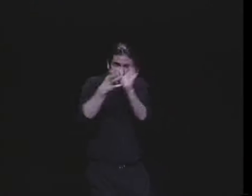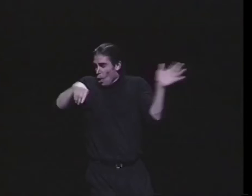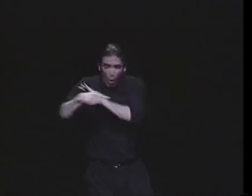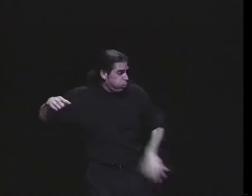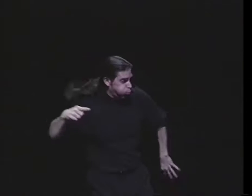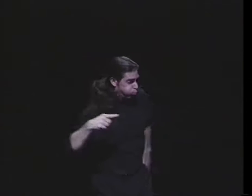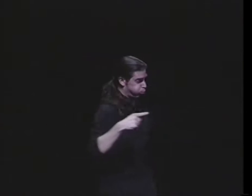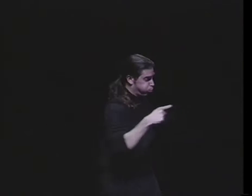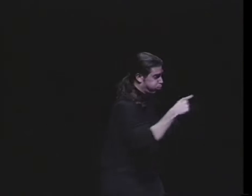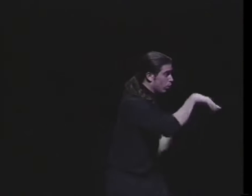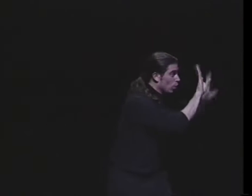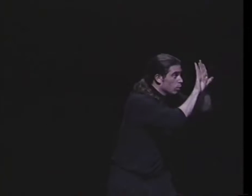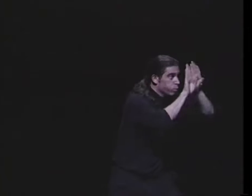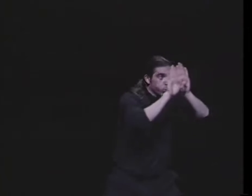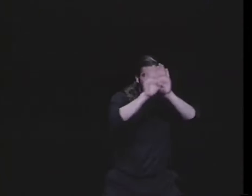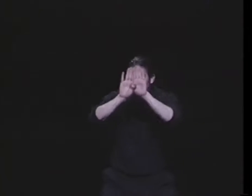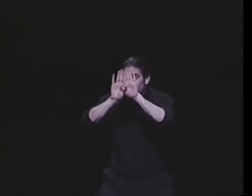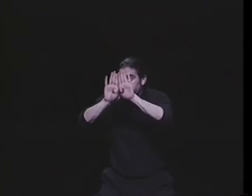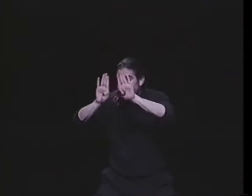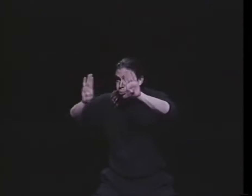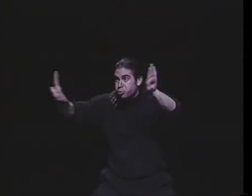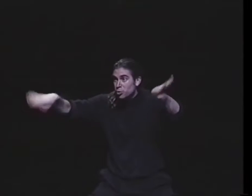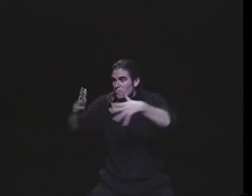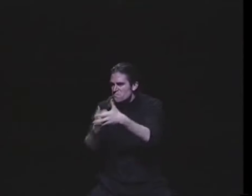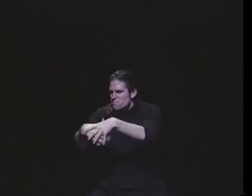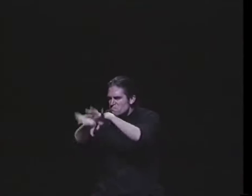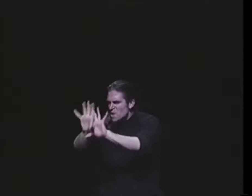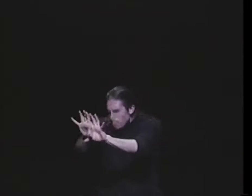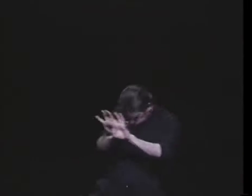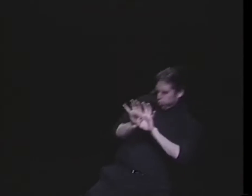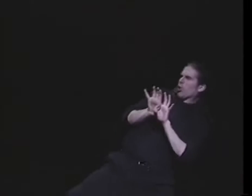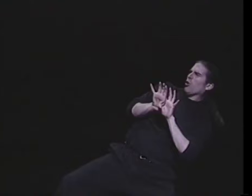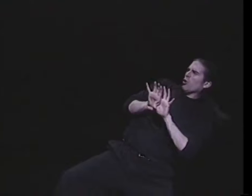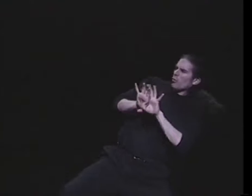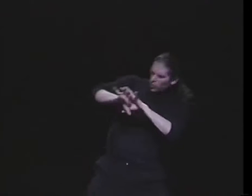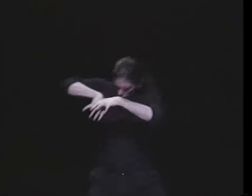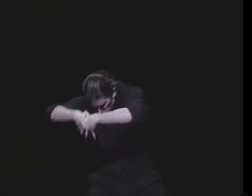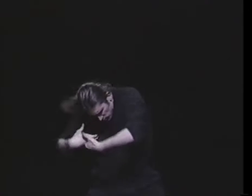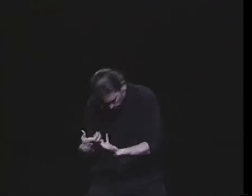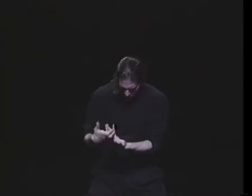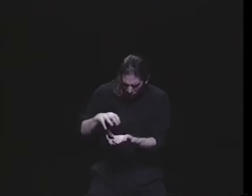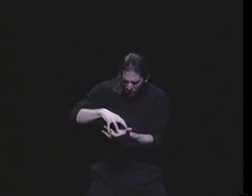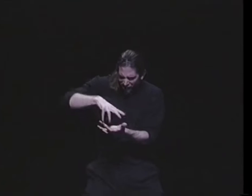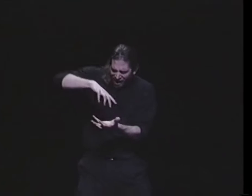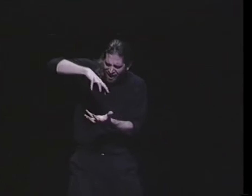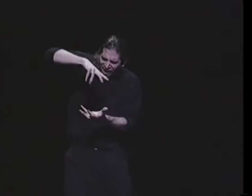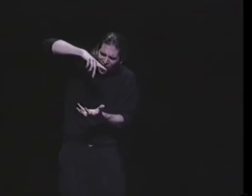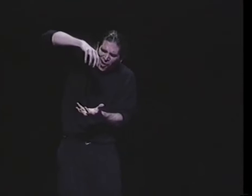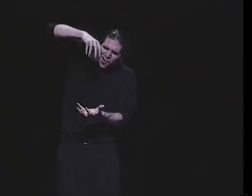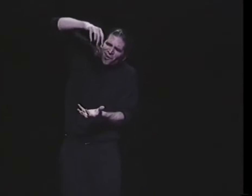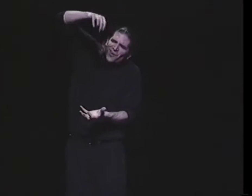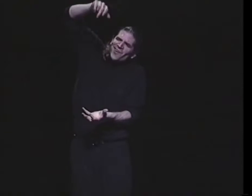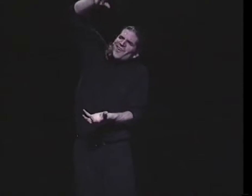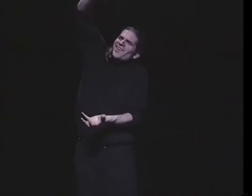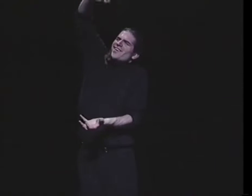Exploding! It's the open window. It's caught. Smoking.